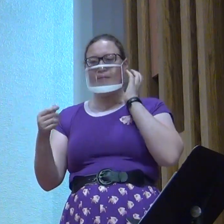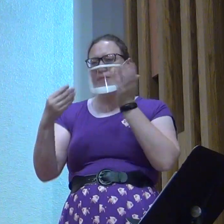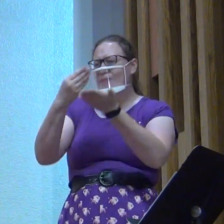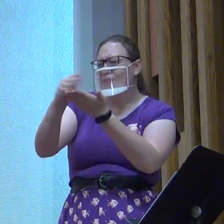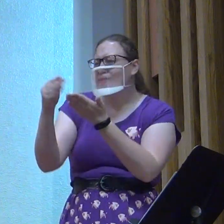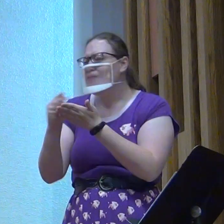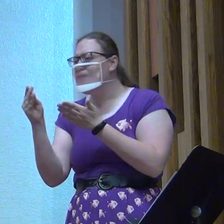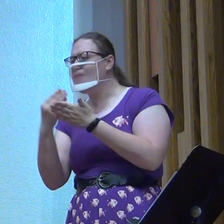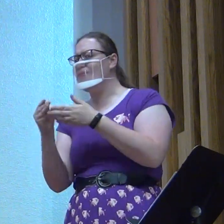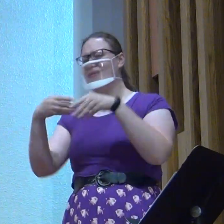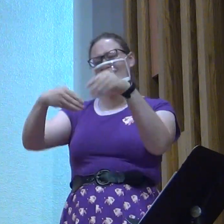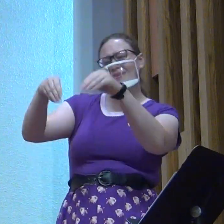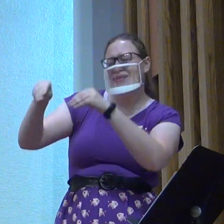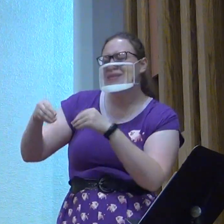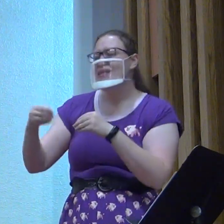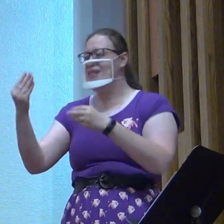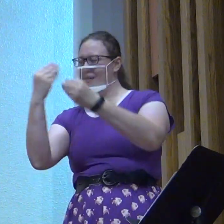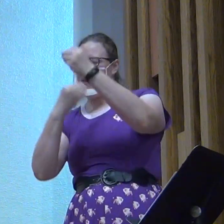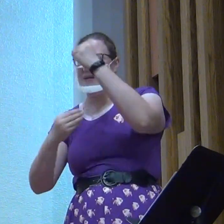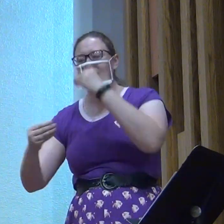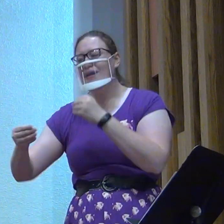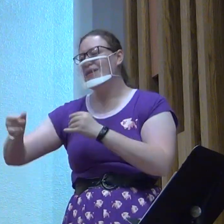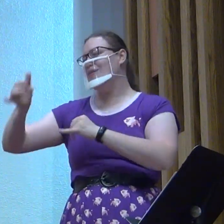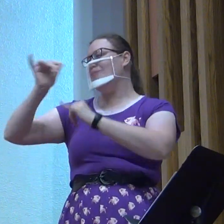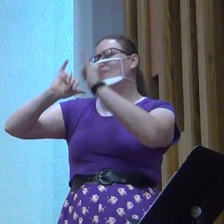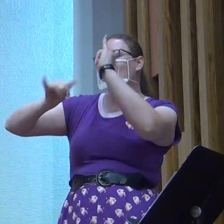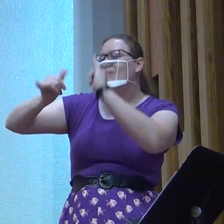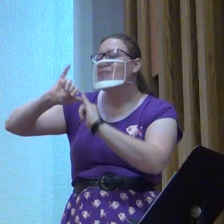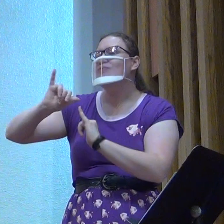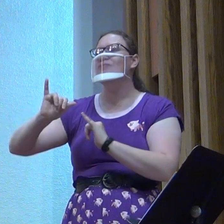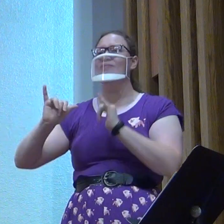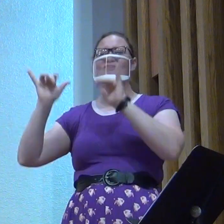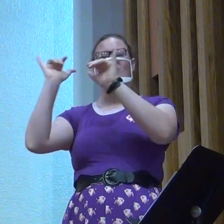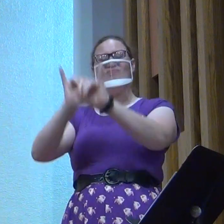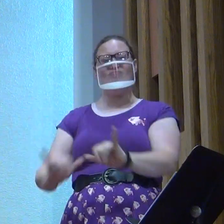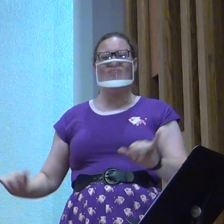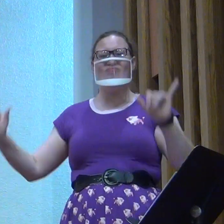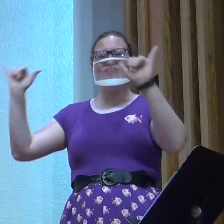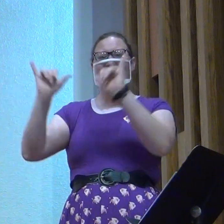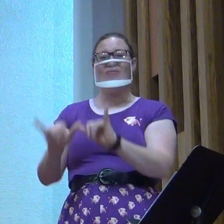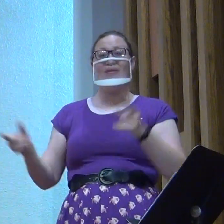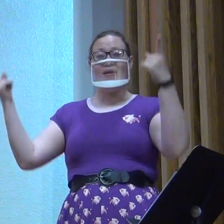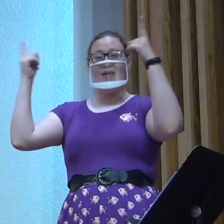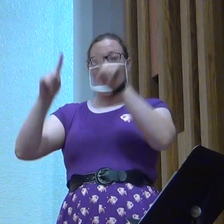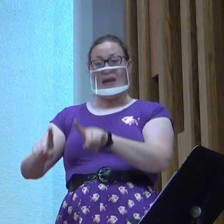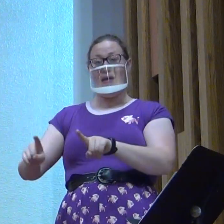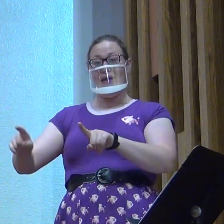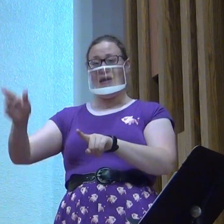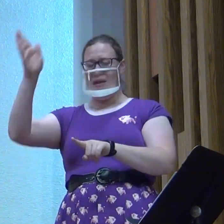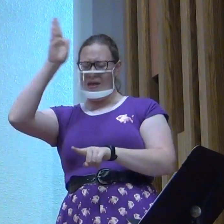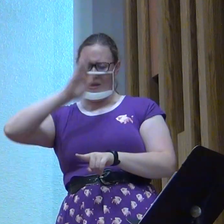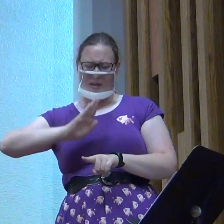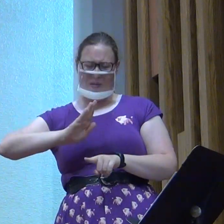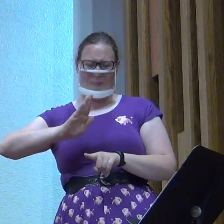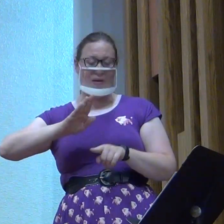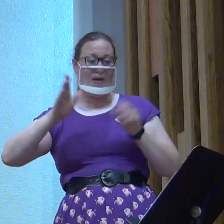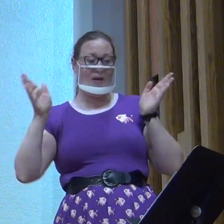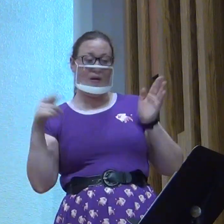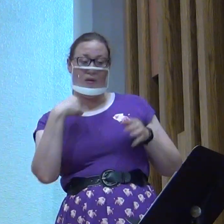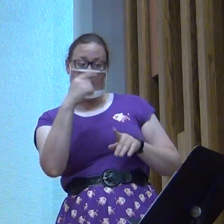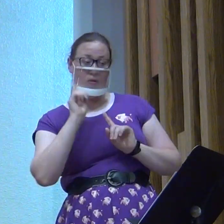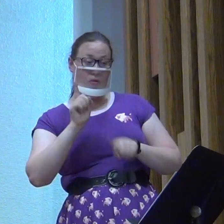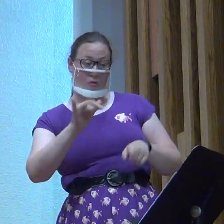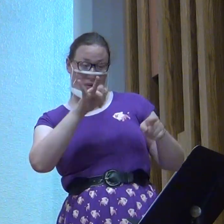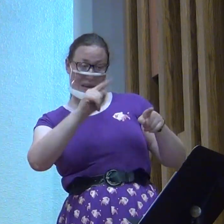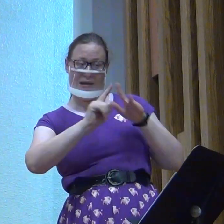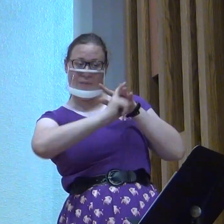do, just normal everyday chamber of commerce kind of stuff, until God got Lot out of the